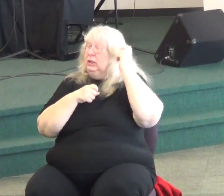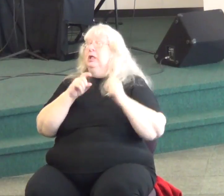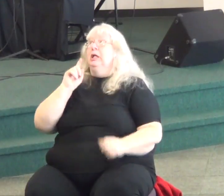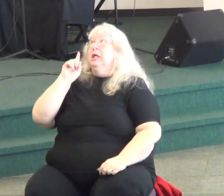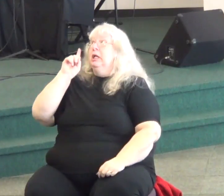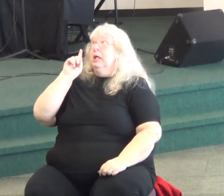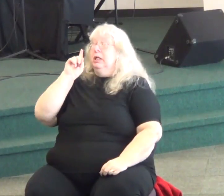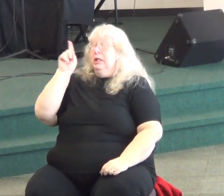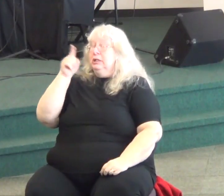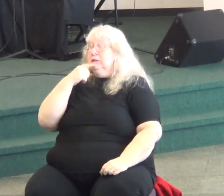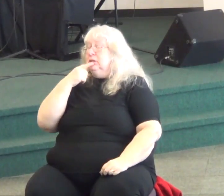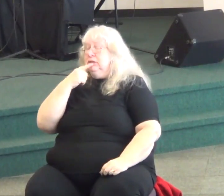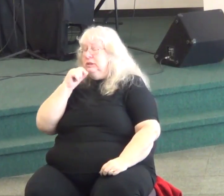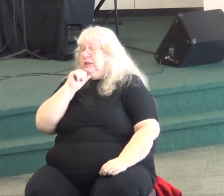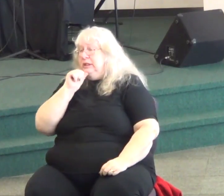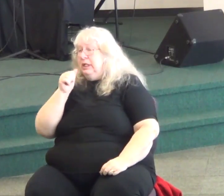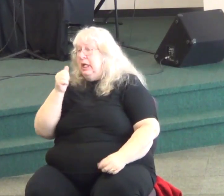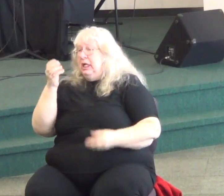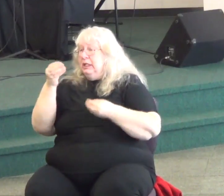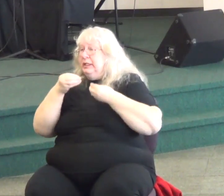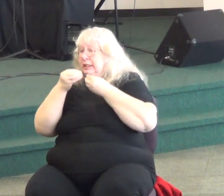power, love, and a sound mind.